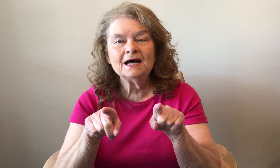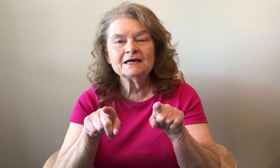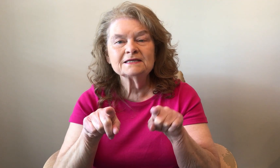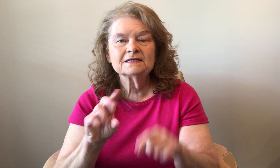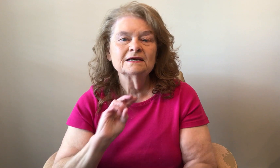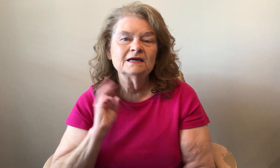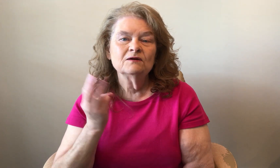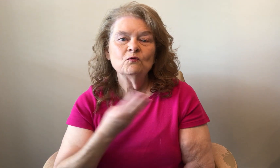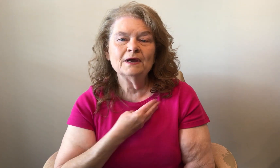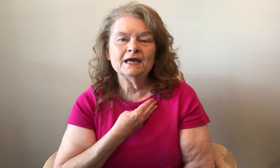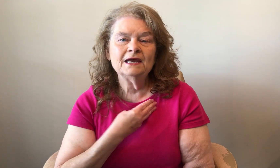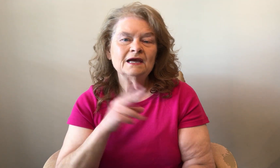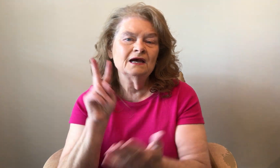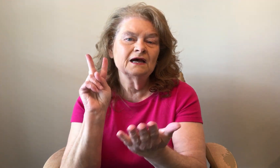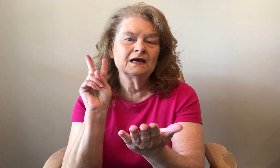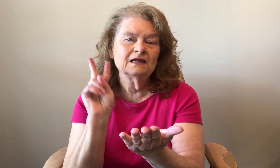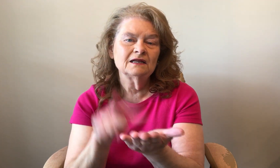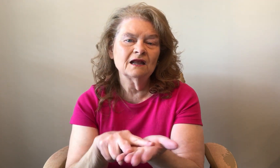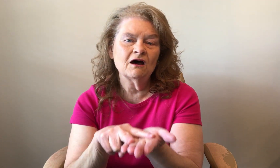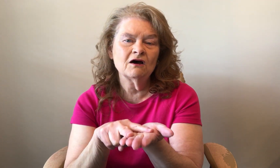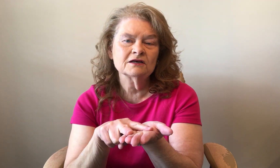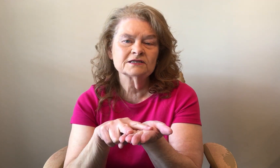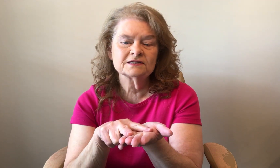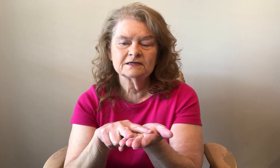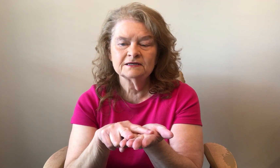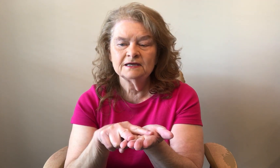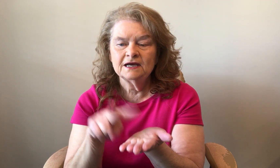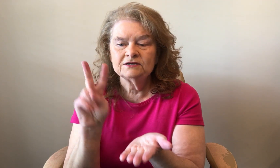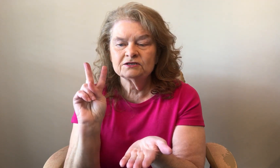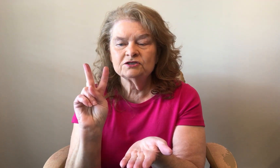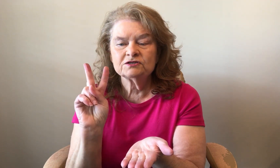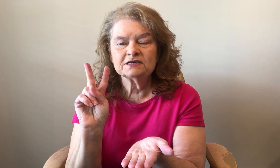But we lost. Just